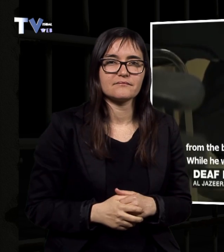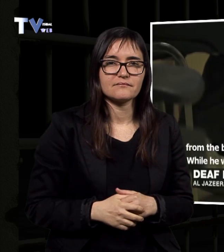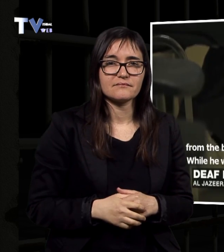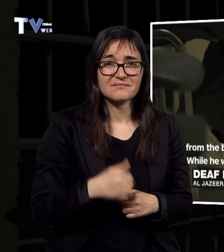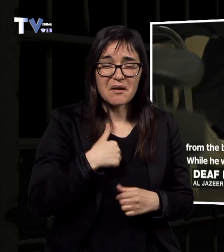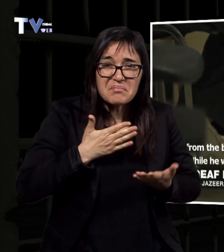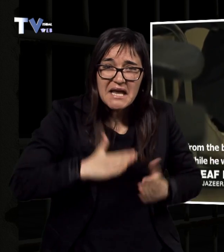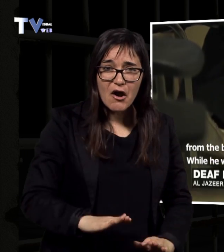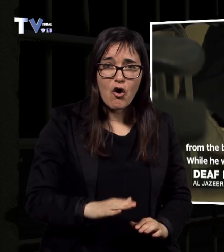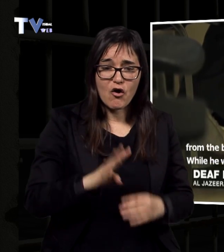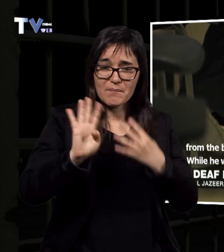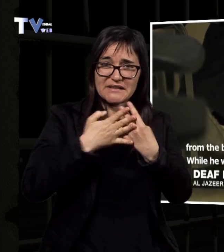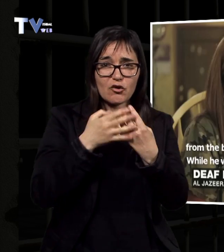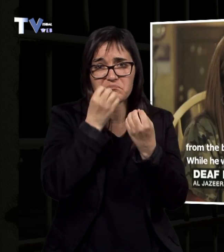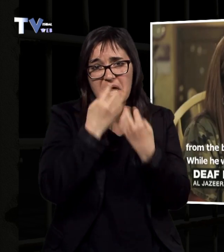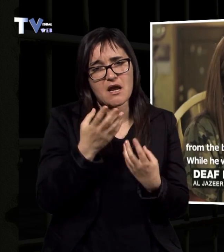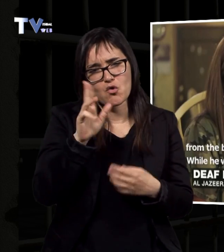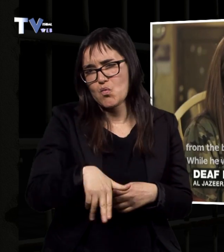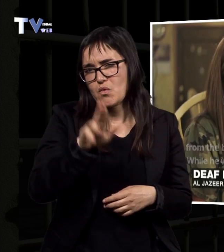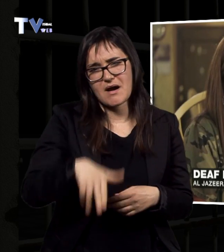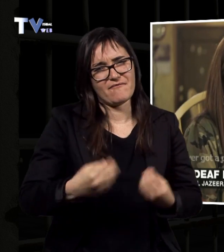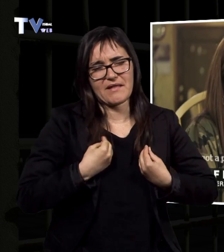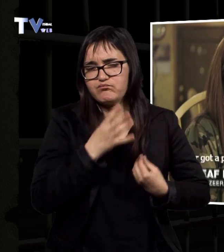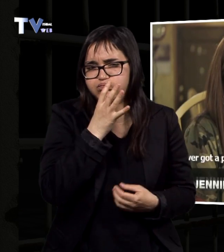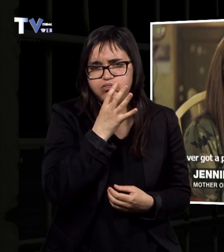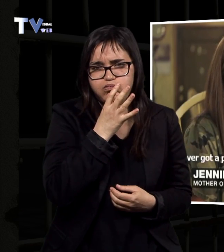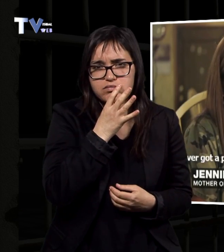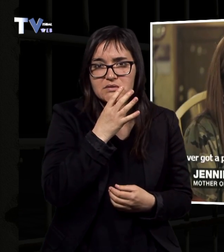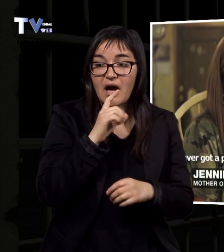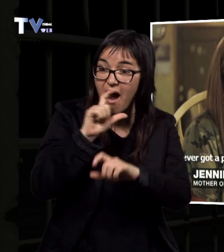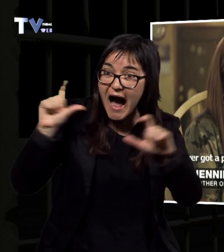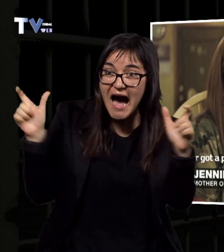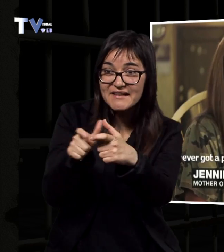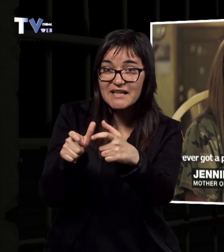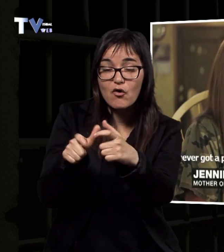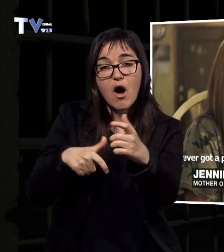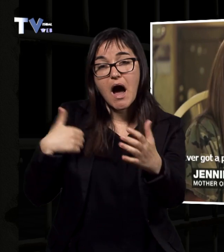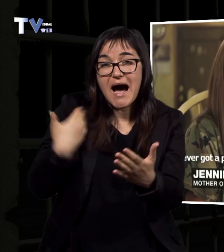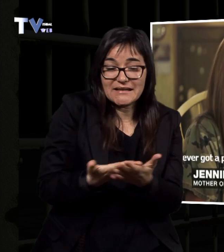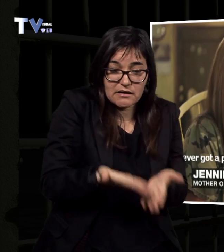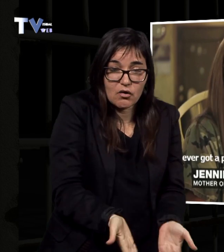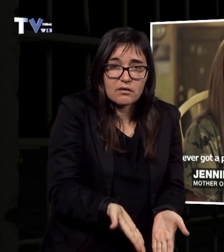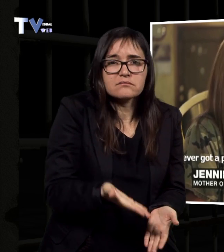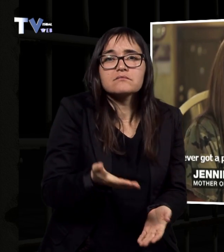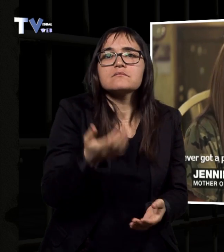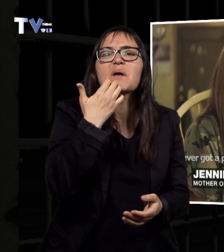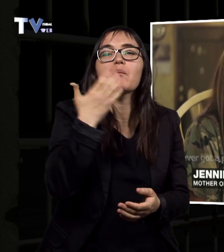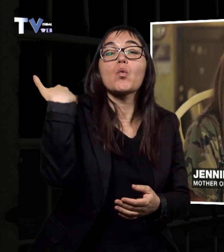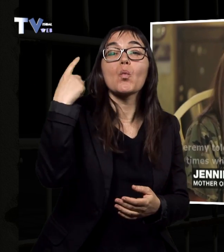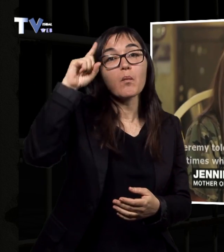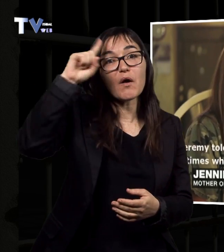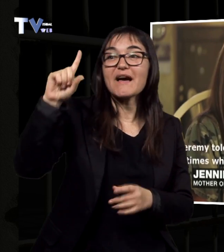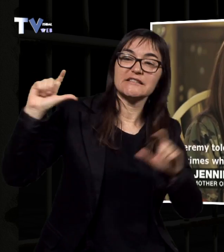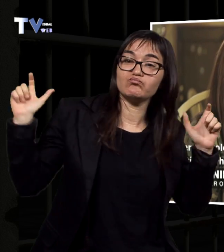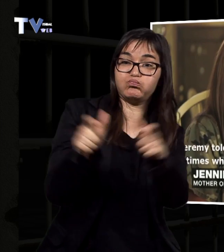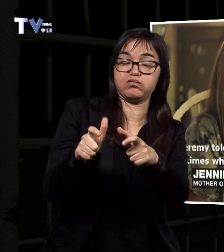arrest. While he was being held at the Lawrence County Jail, he never got a phone call or no Miranda warning or an